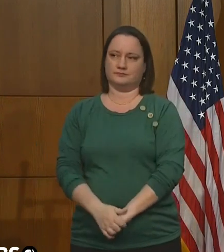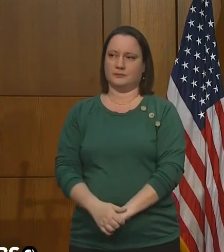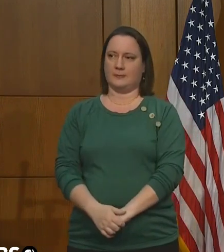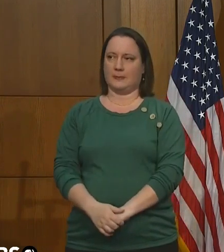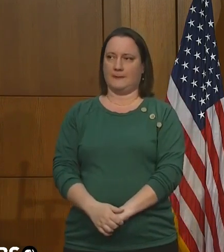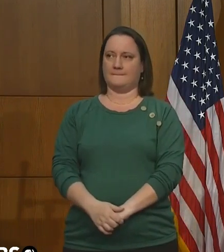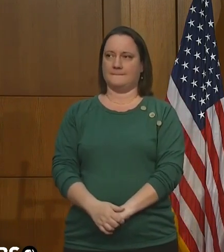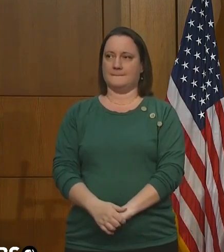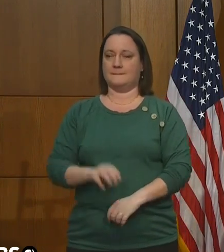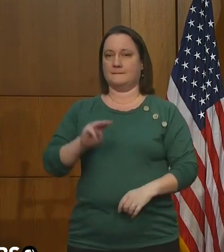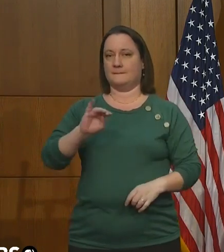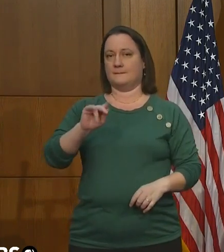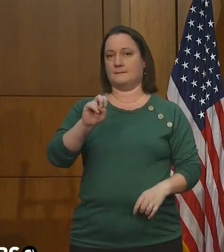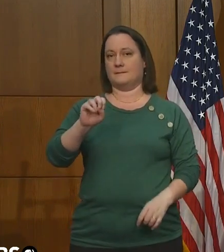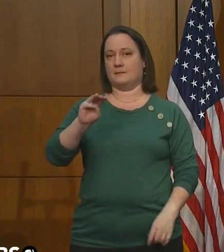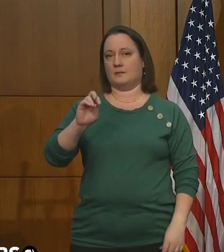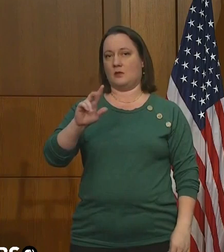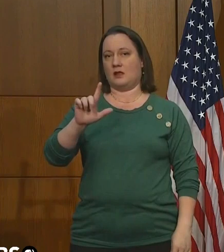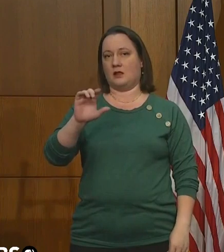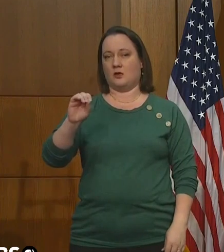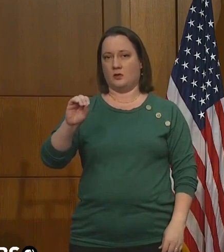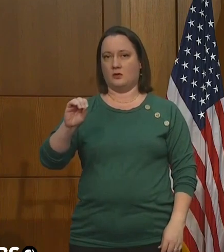Mike Murillo with WTOP.